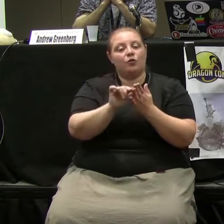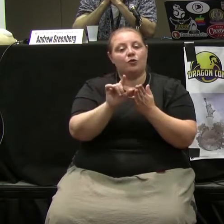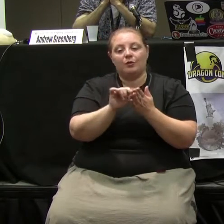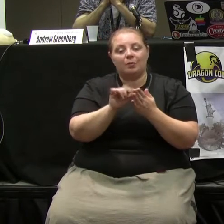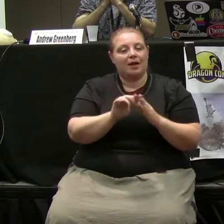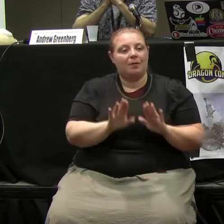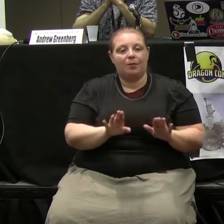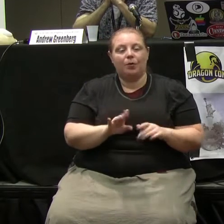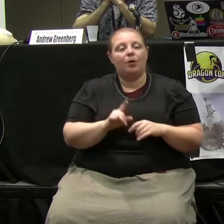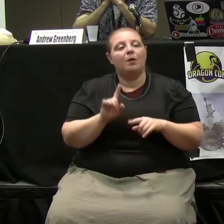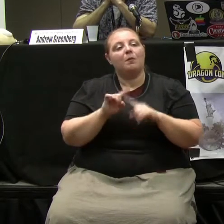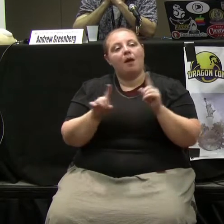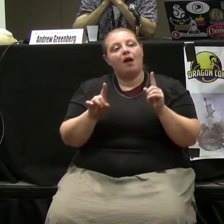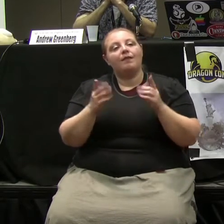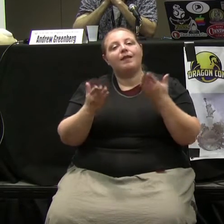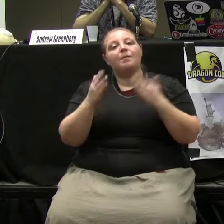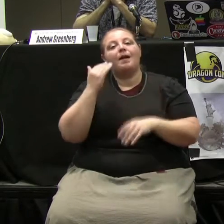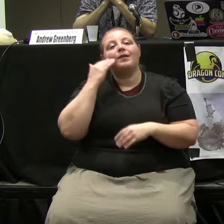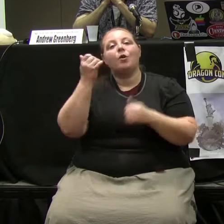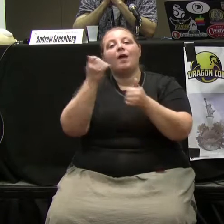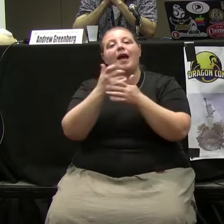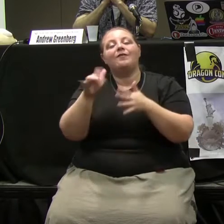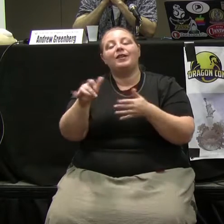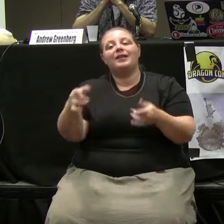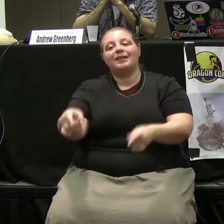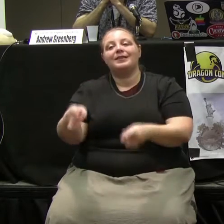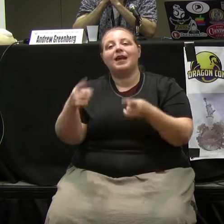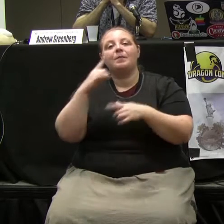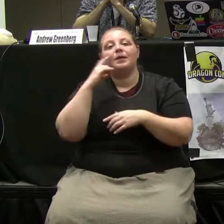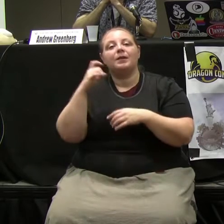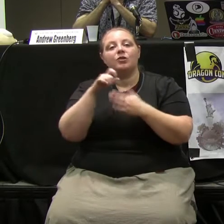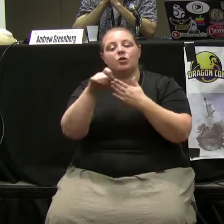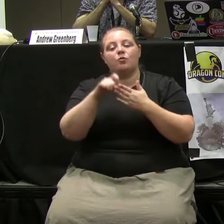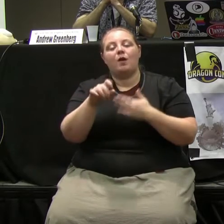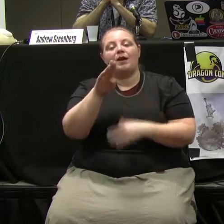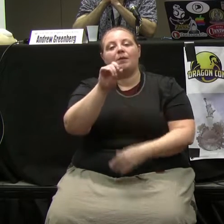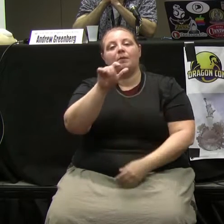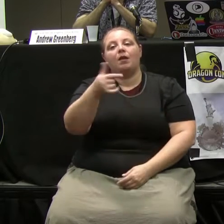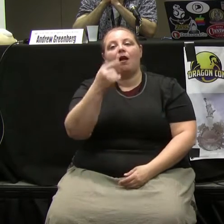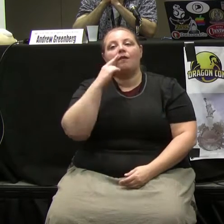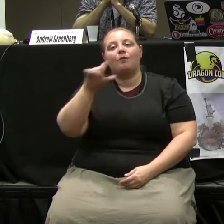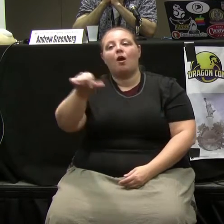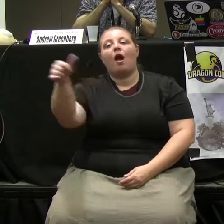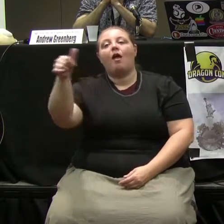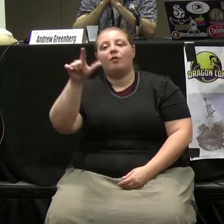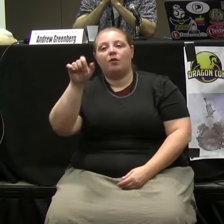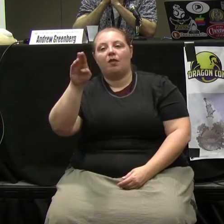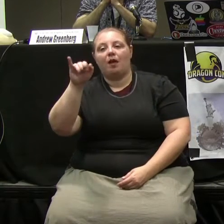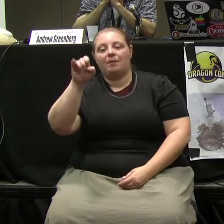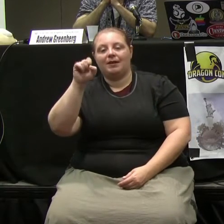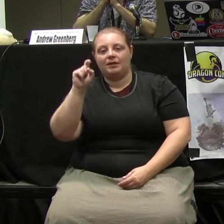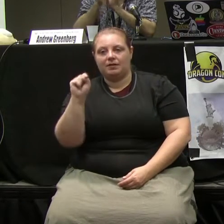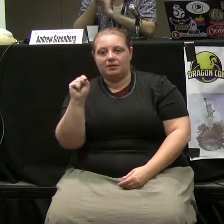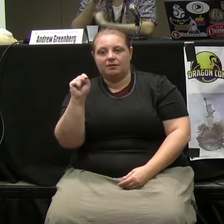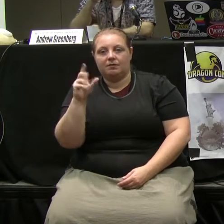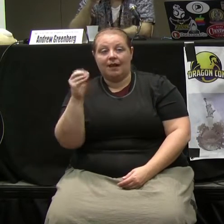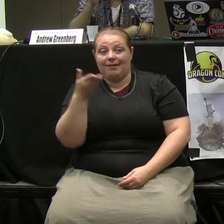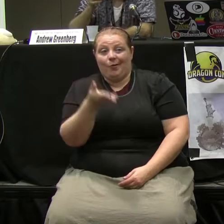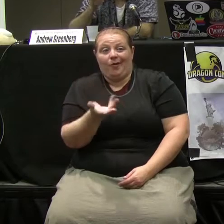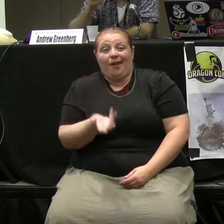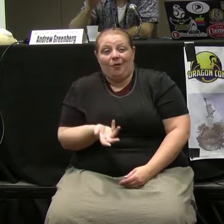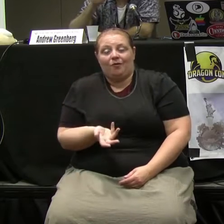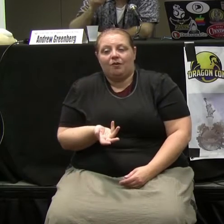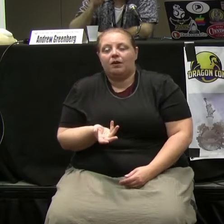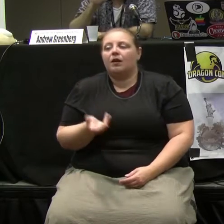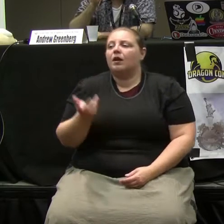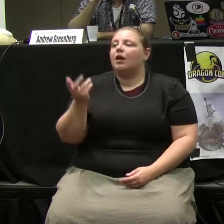or anything like that, but they may know everything that's going on because they're writing a blog for other lobbyists and they're just out there. So I'll